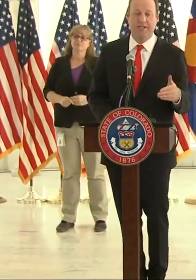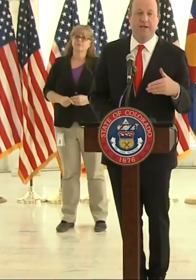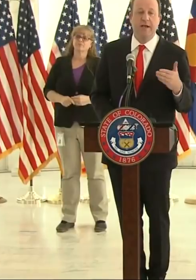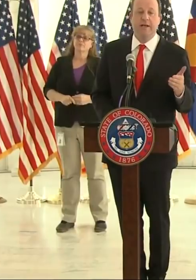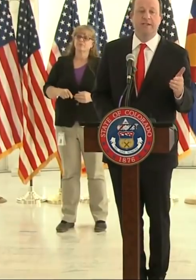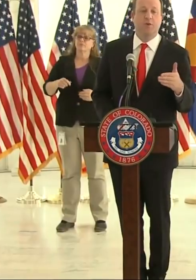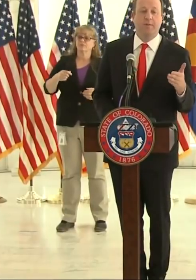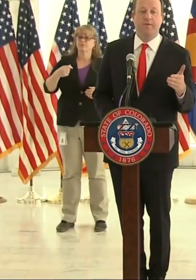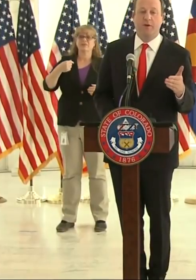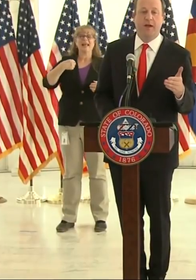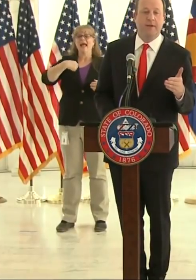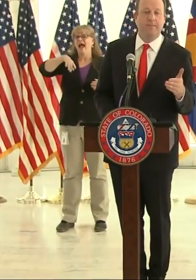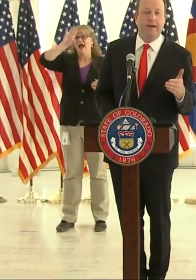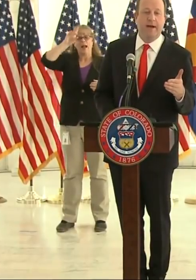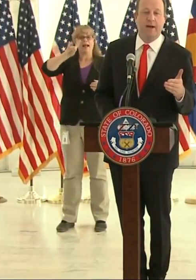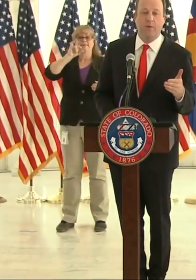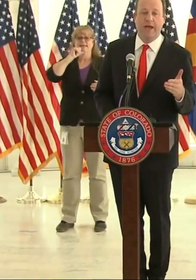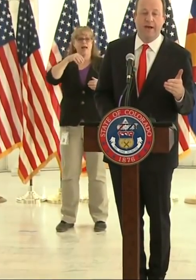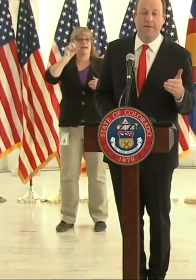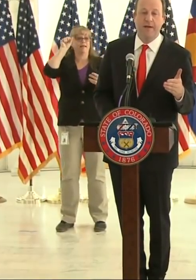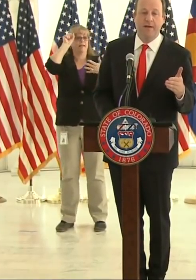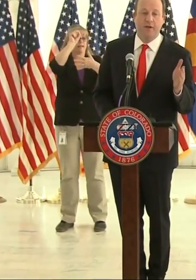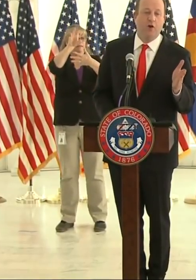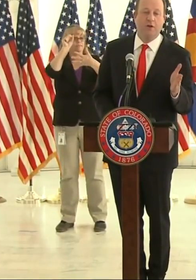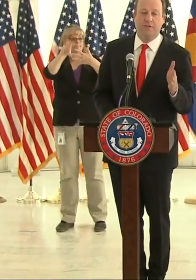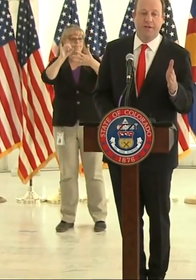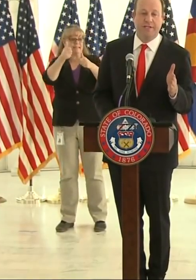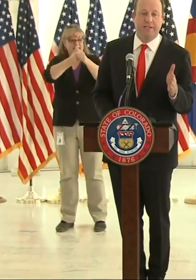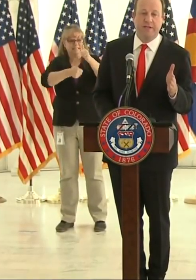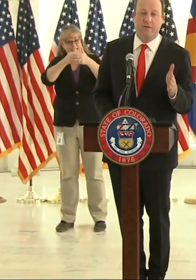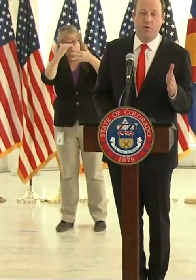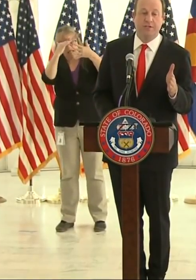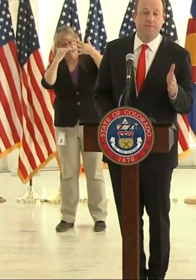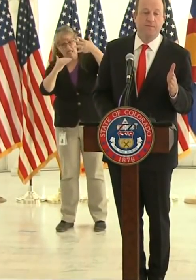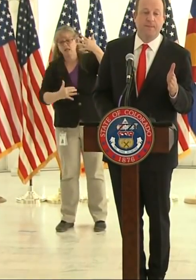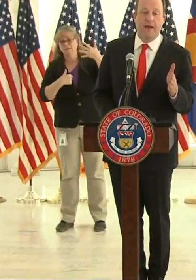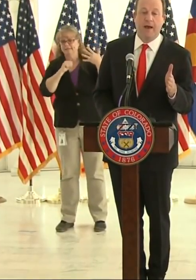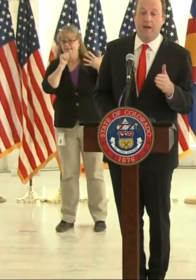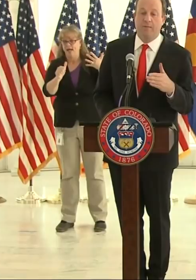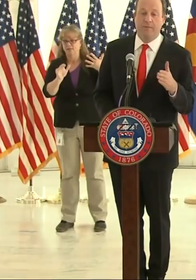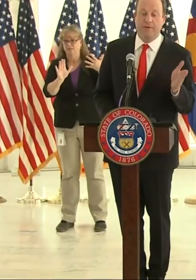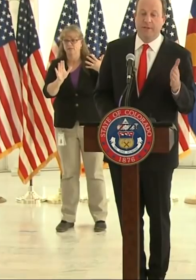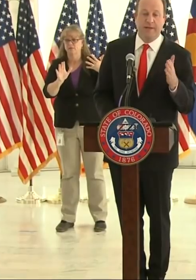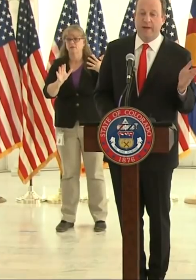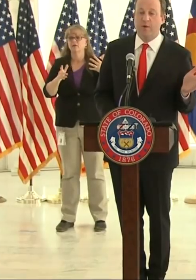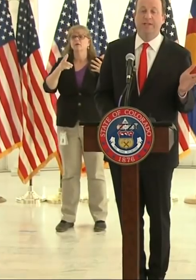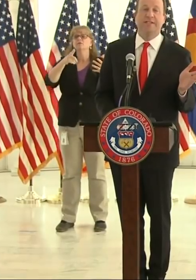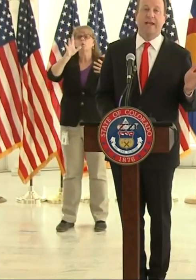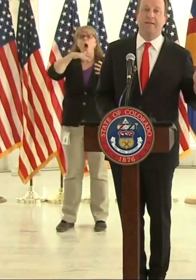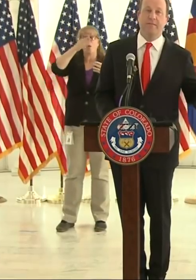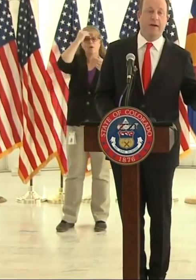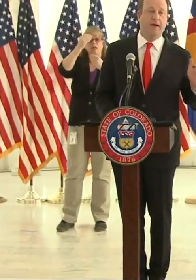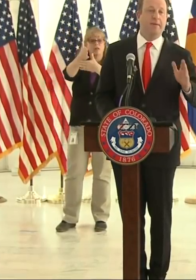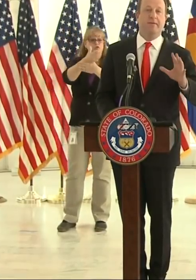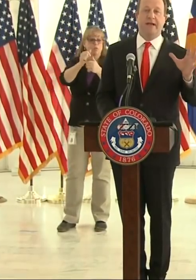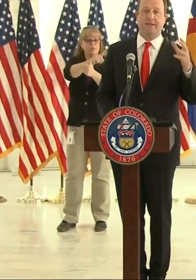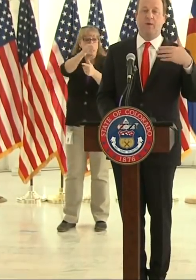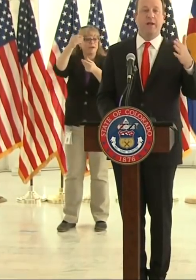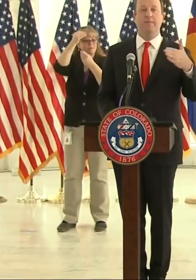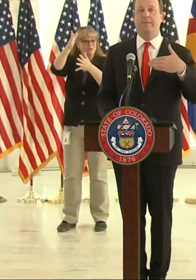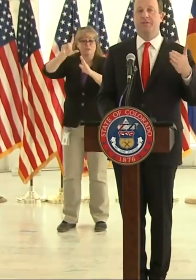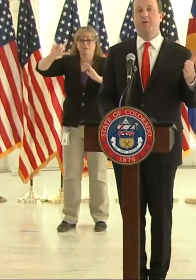little more detail. This will all be forthcoming, but we have the goals for distancing, of course. Something like real estate.